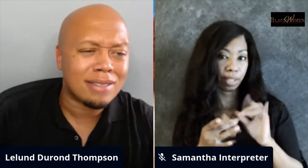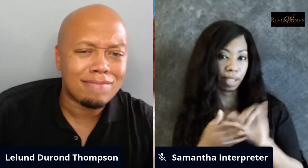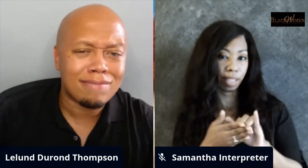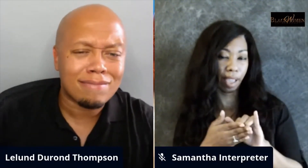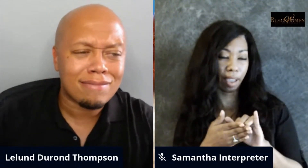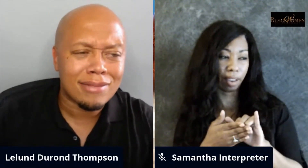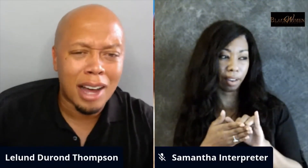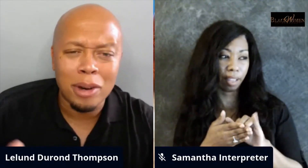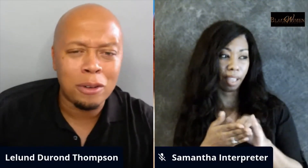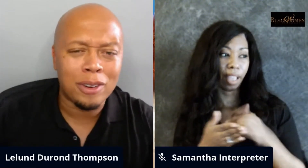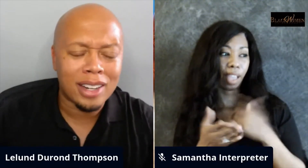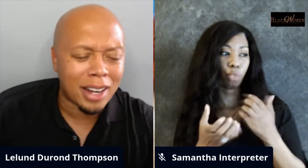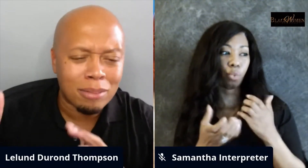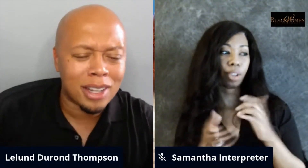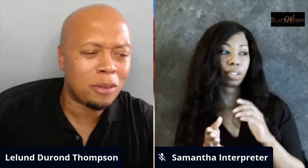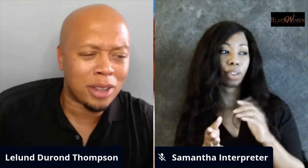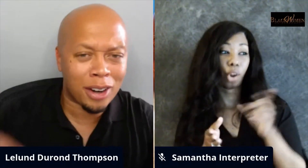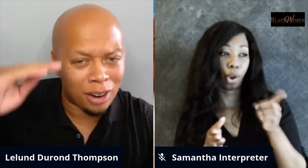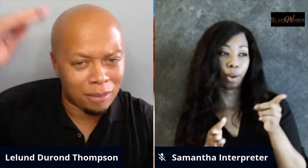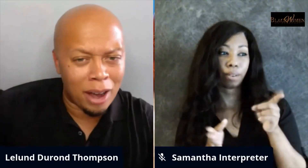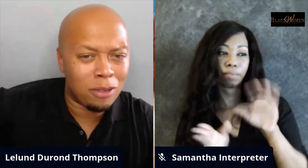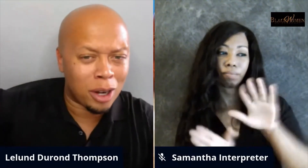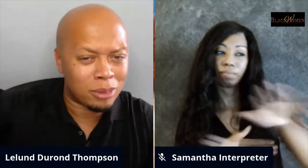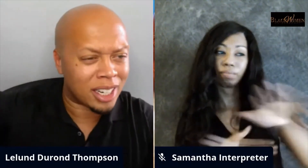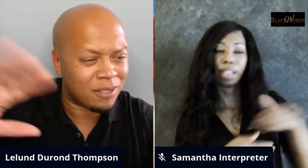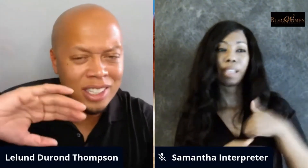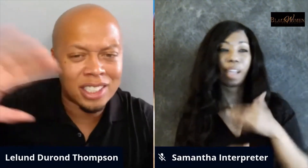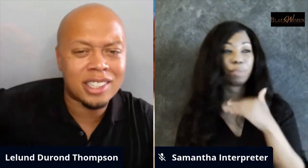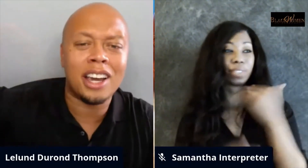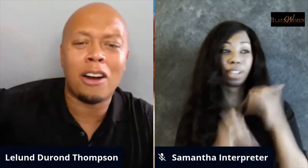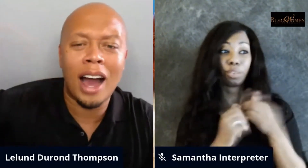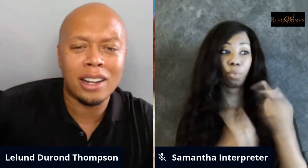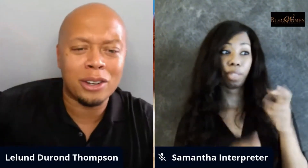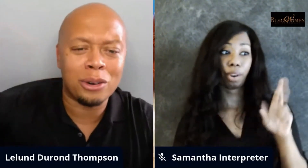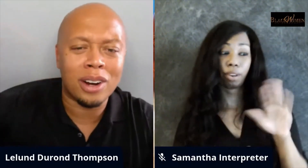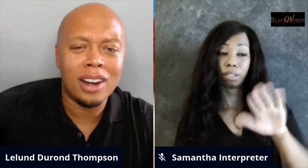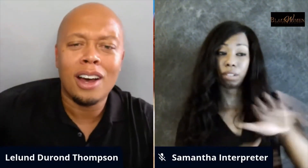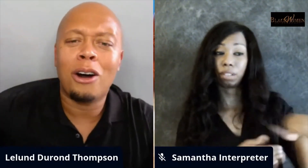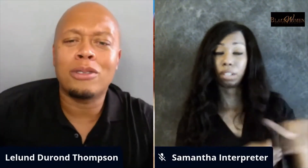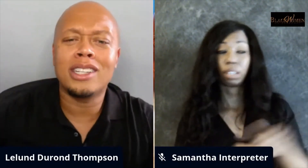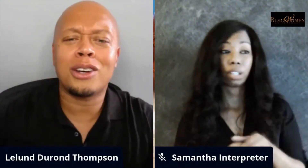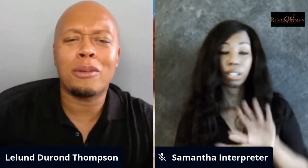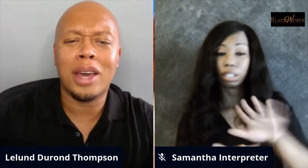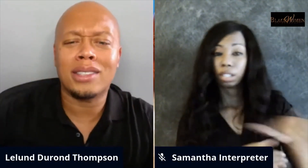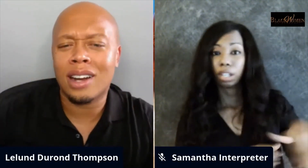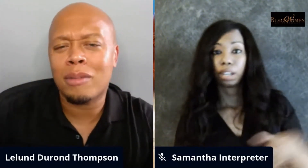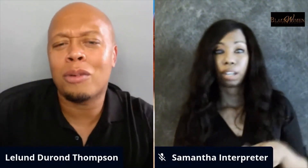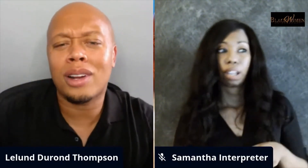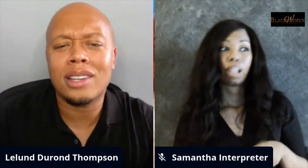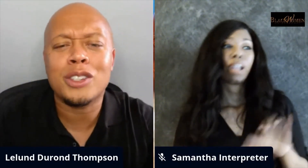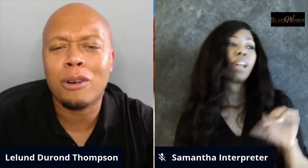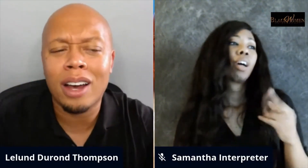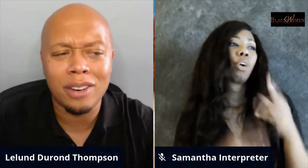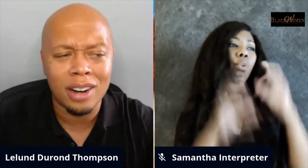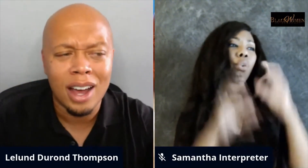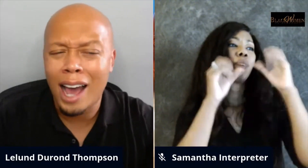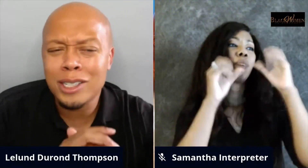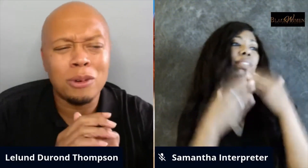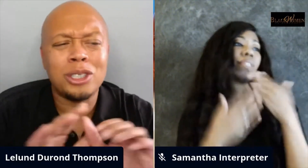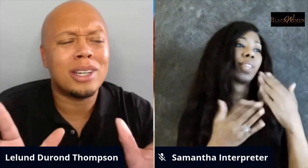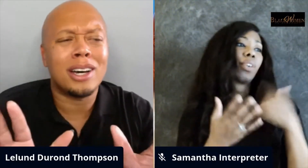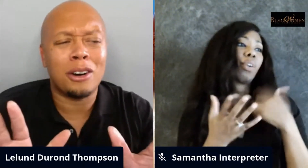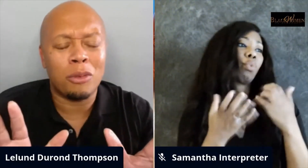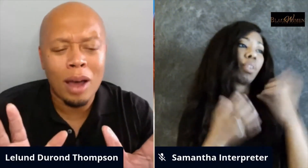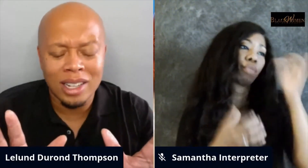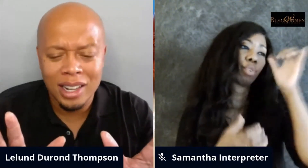because I'm over it. Like I'm done with her. My overall objective is to just get her out of the door. Oh, these are amazing. I've been wanting these forever. I just